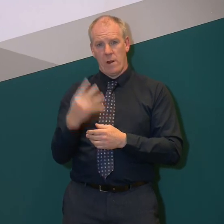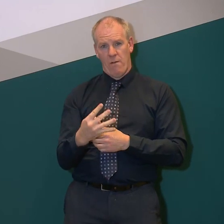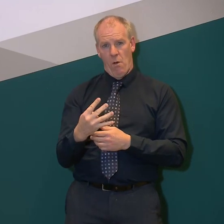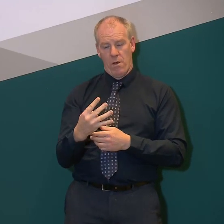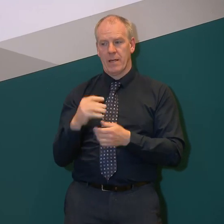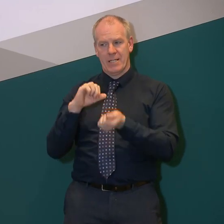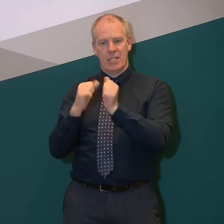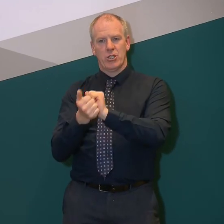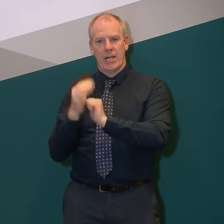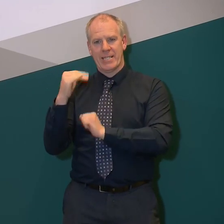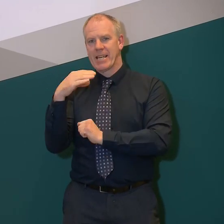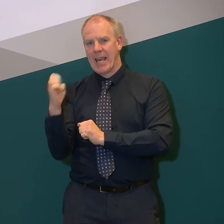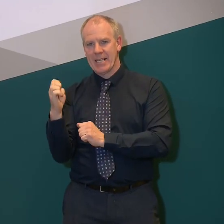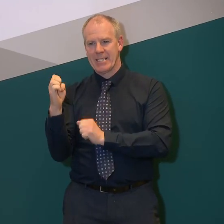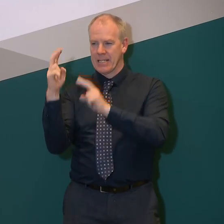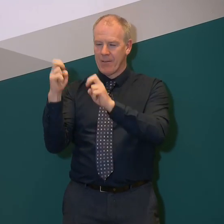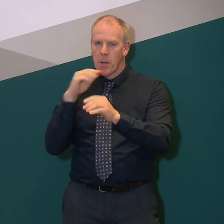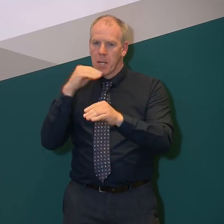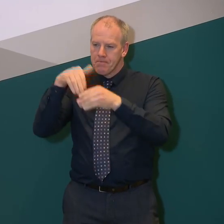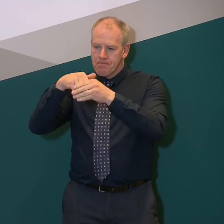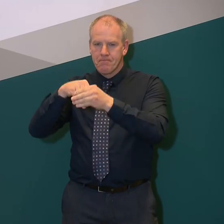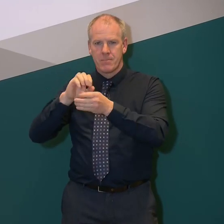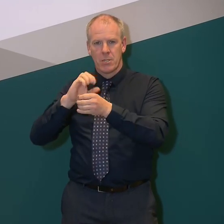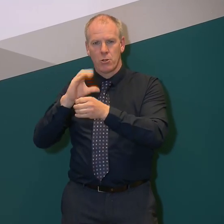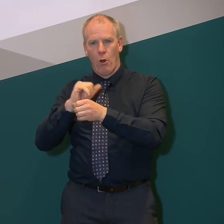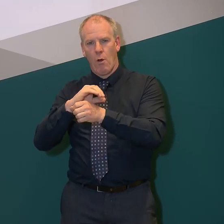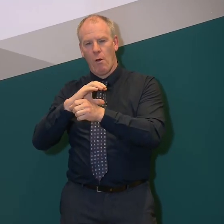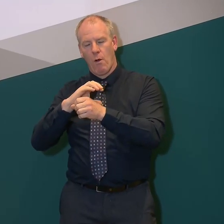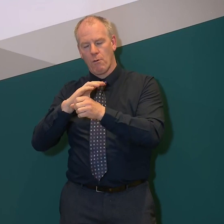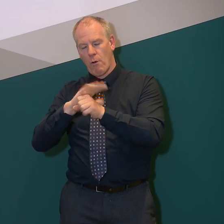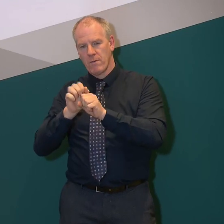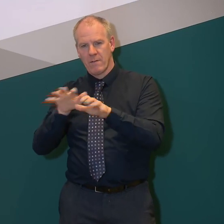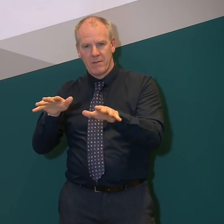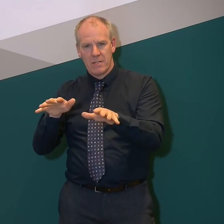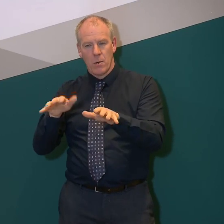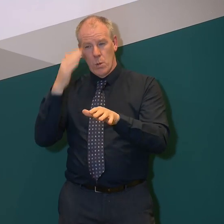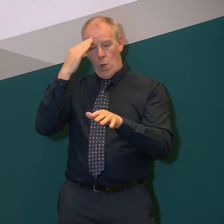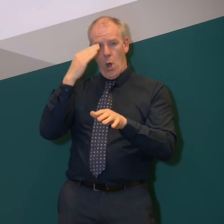case definition to make it more tighter and more focused, and we know from the proportion of positive results coming out